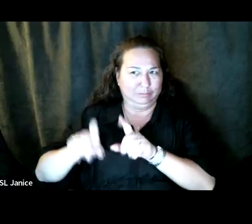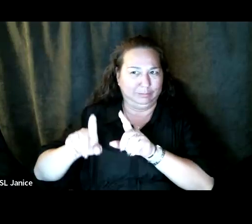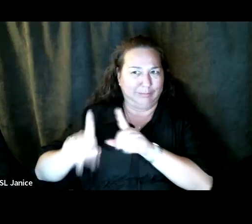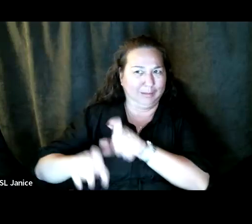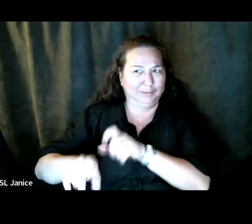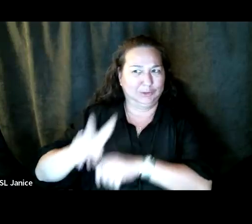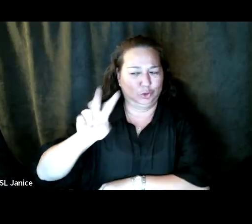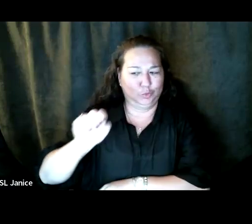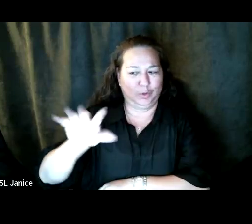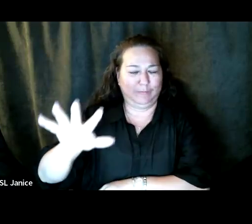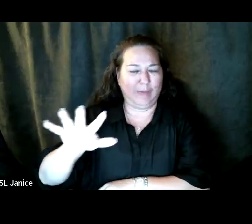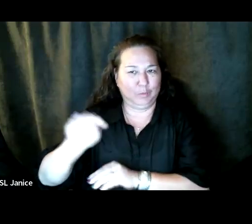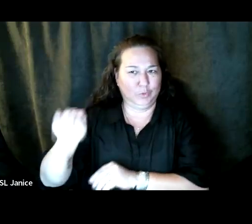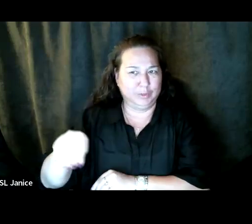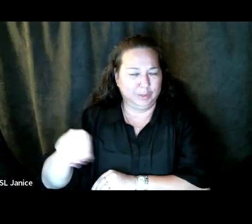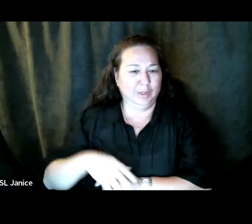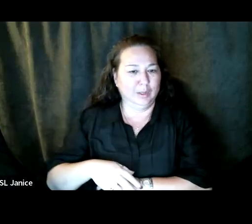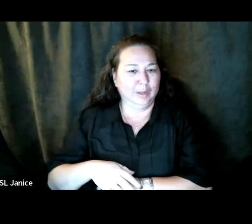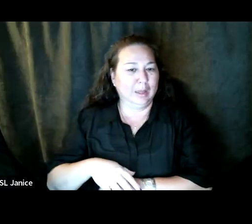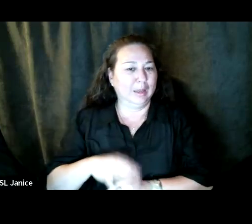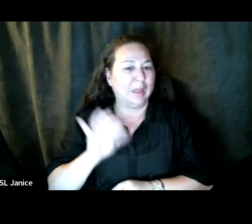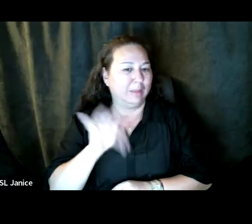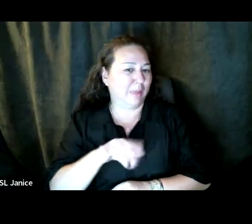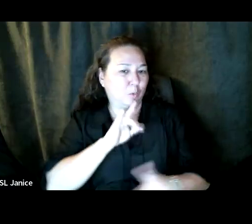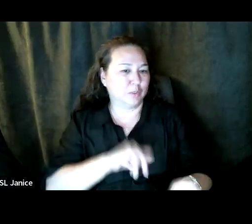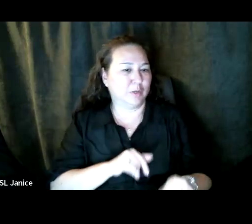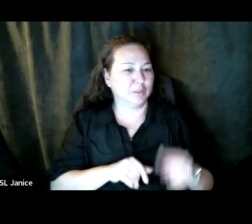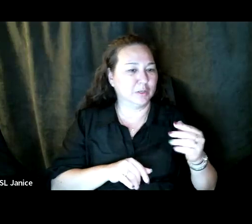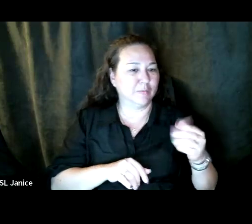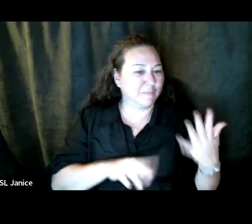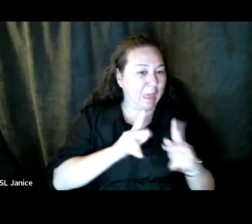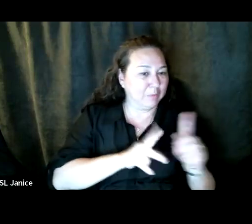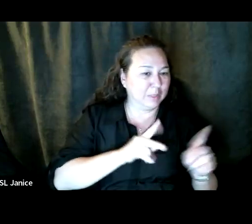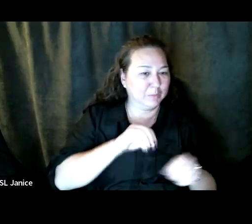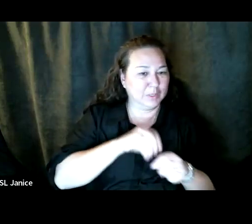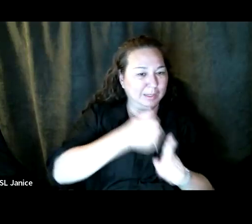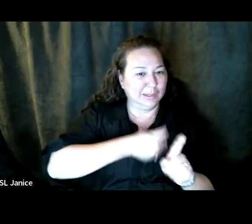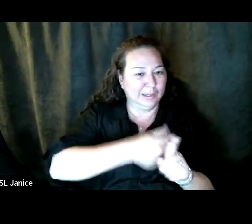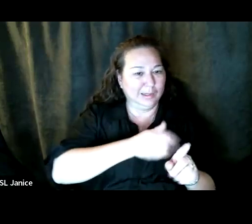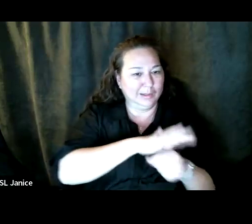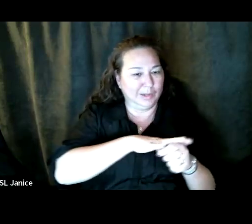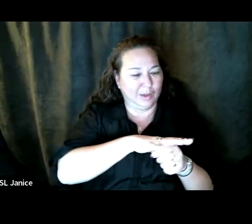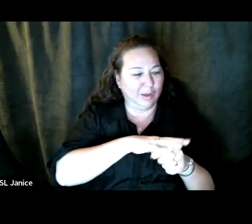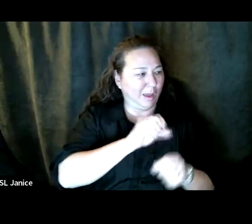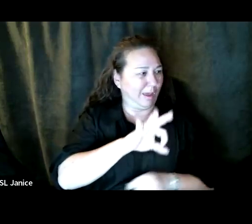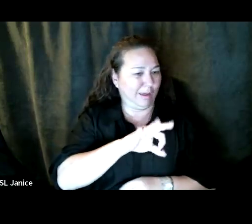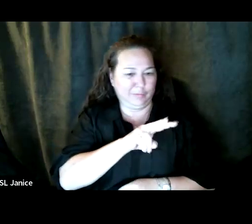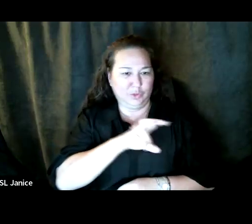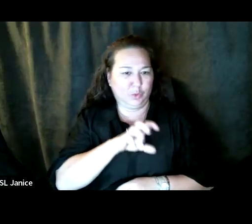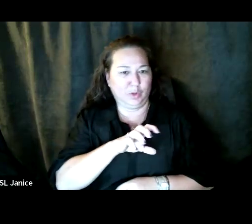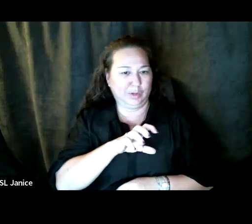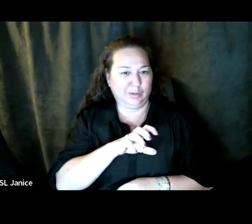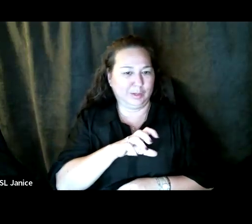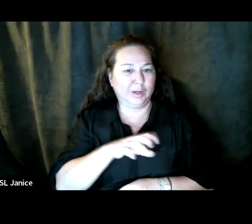the responses of 5 people in a neighborhood of 200 will dictate which tier a neighborhood will be in. On January 2nd,